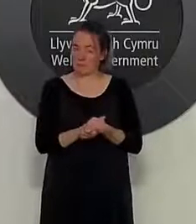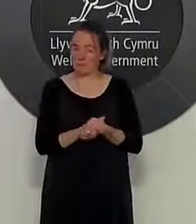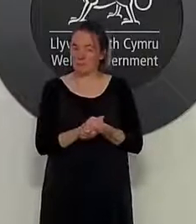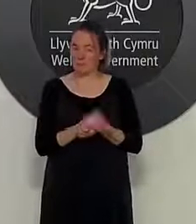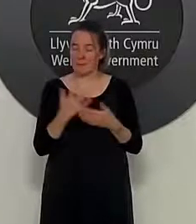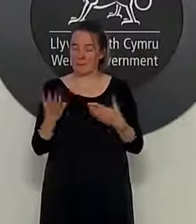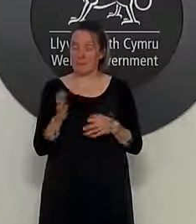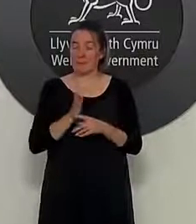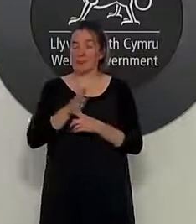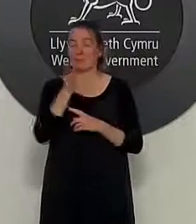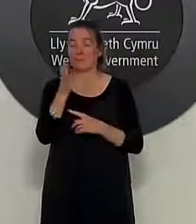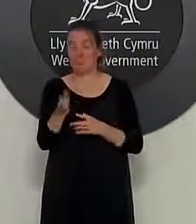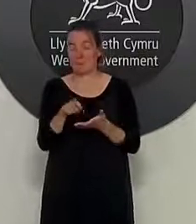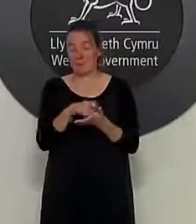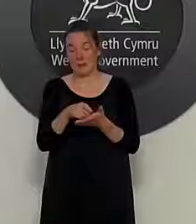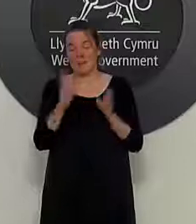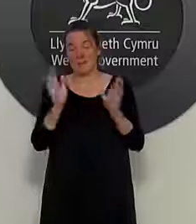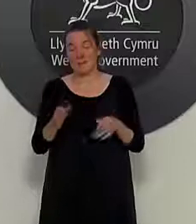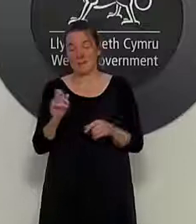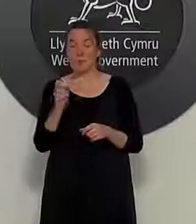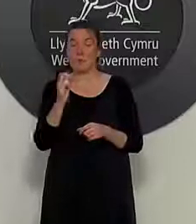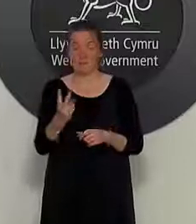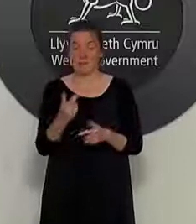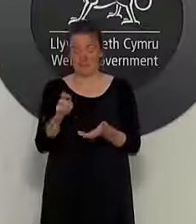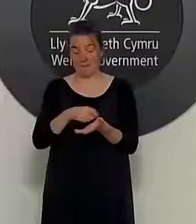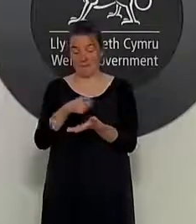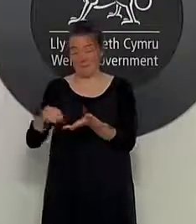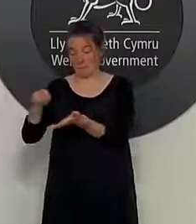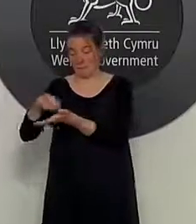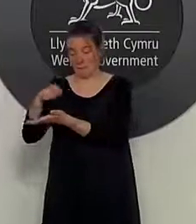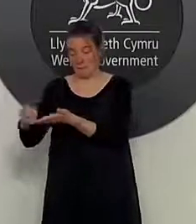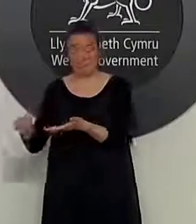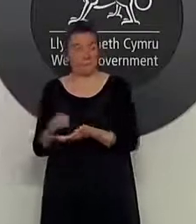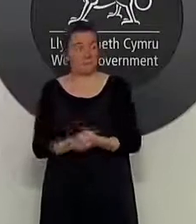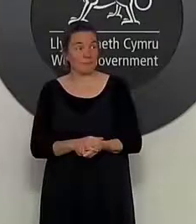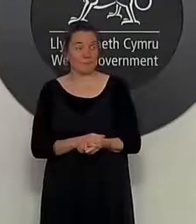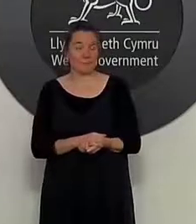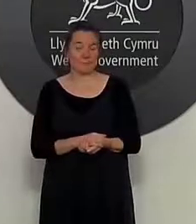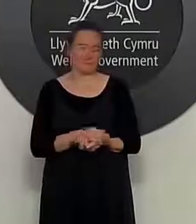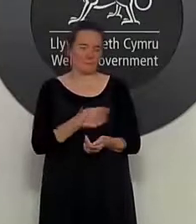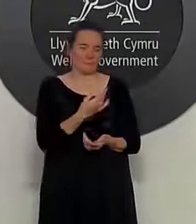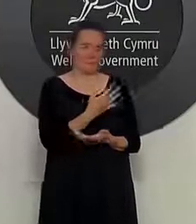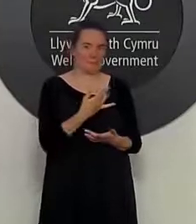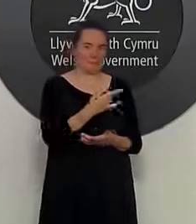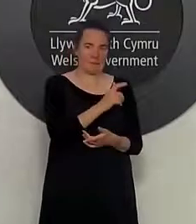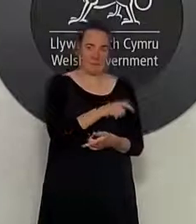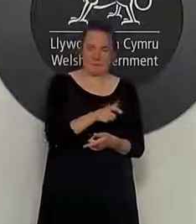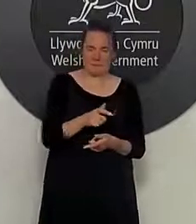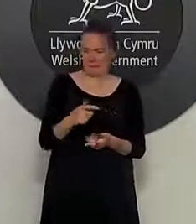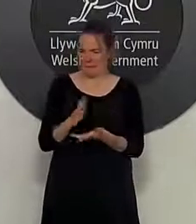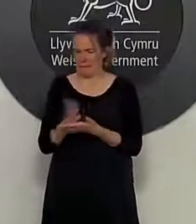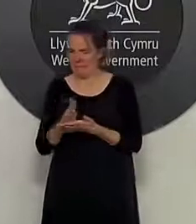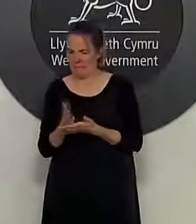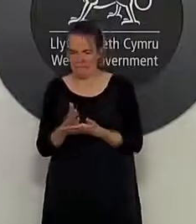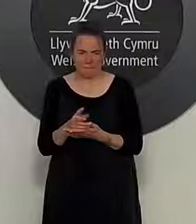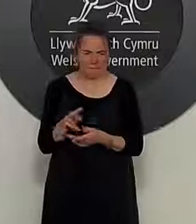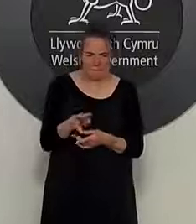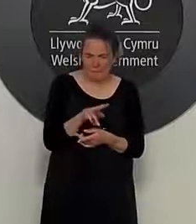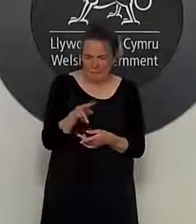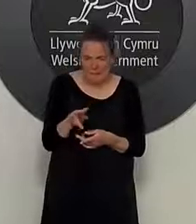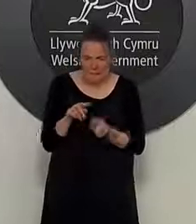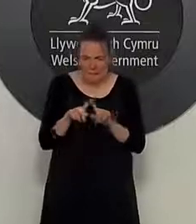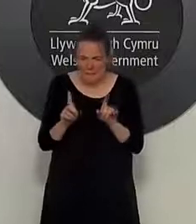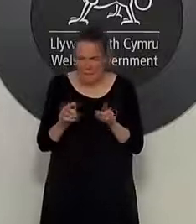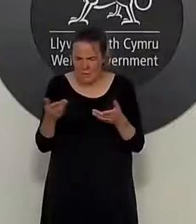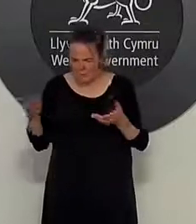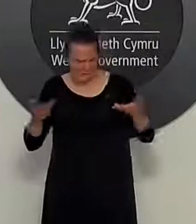up at the polling booth, you have to vote twice. And we know that many people are uncertain as to what the difference is between the first ballot paper